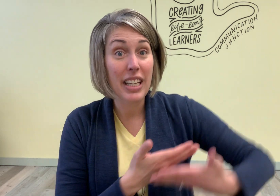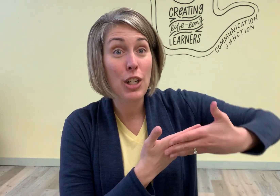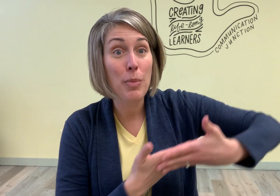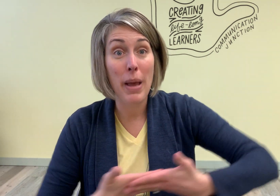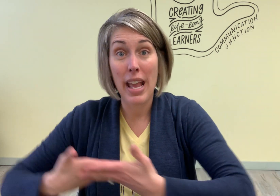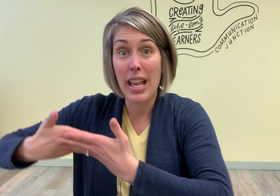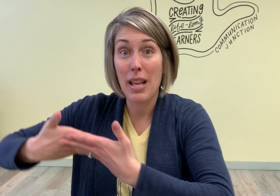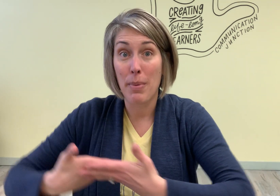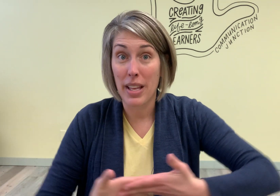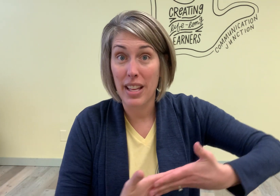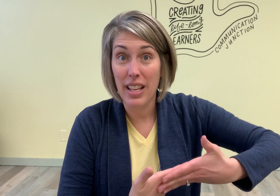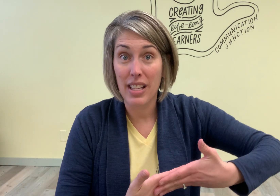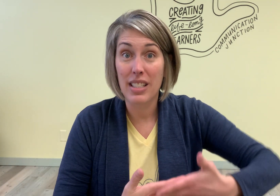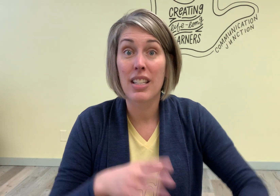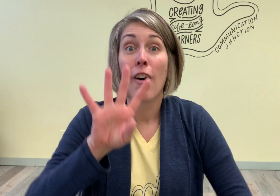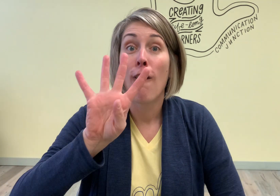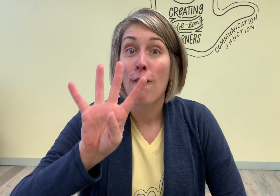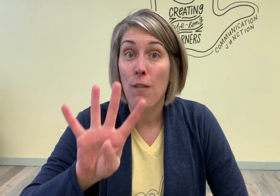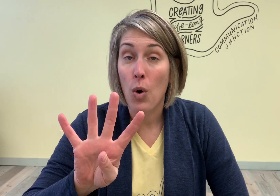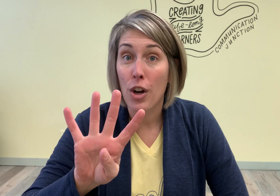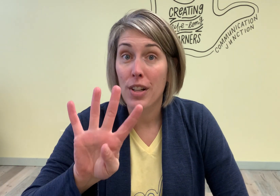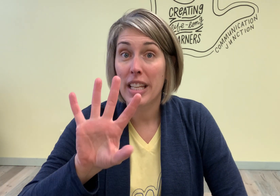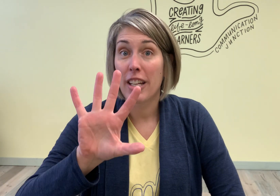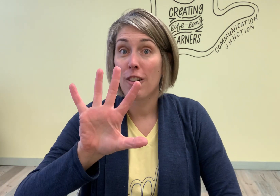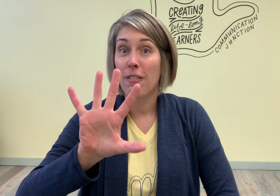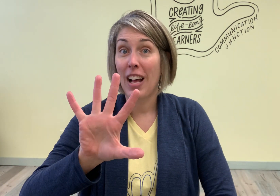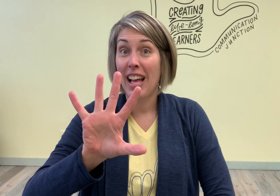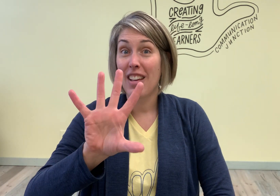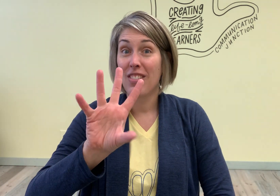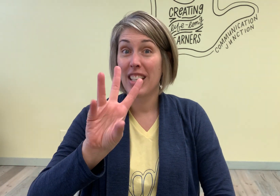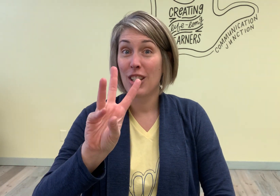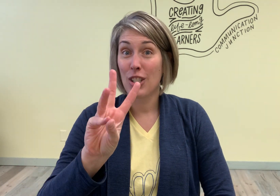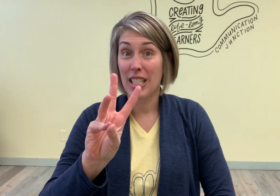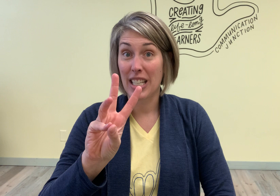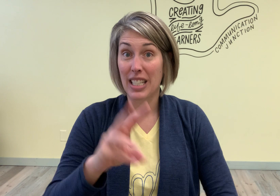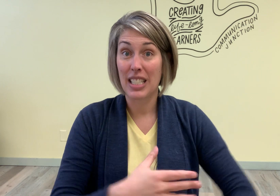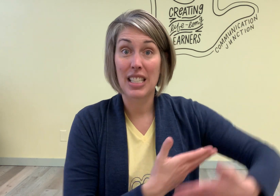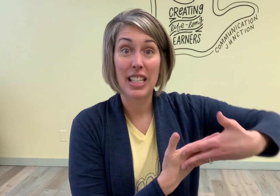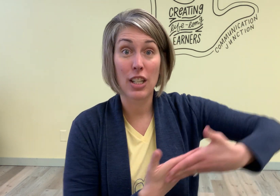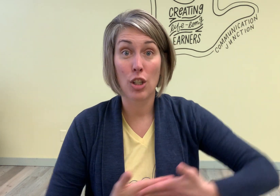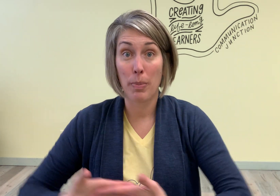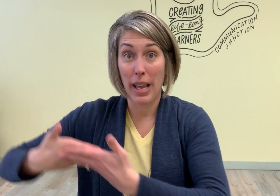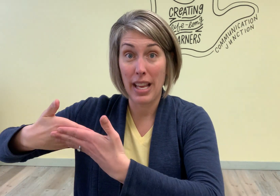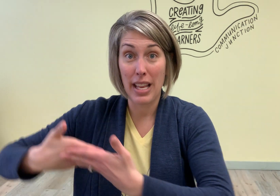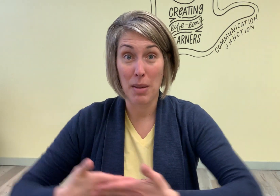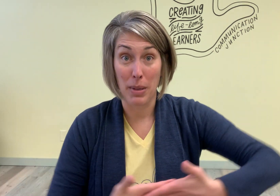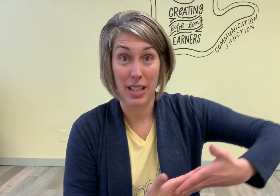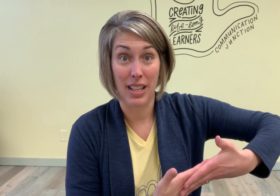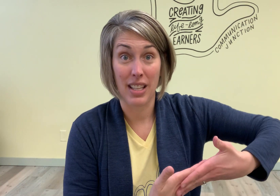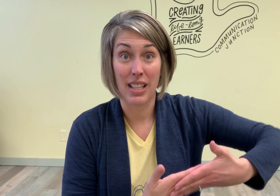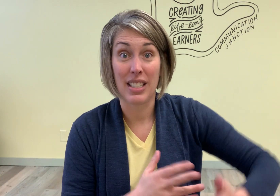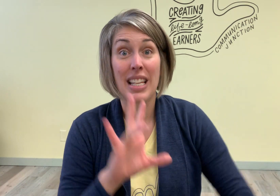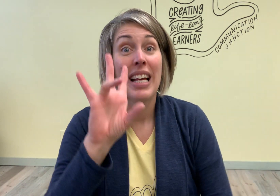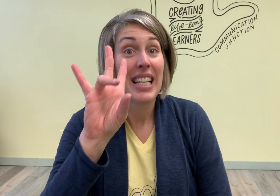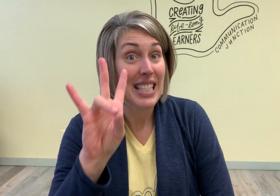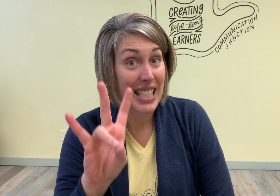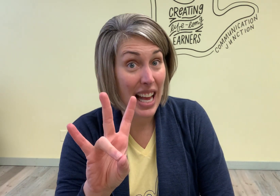little babies. 4 little, 5 little, 6 little babies.